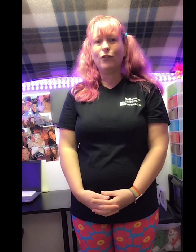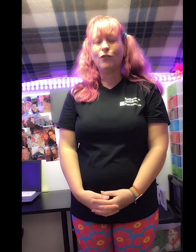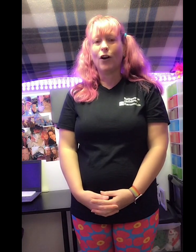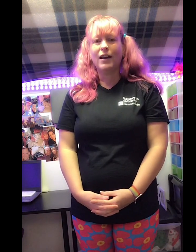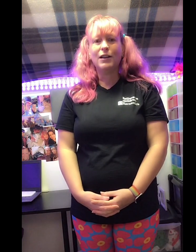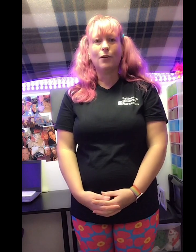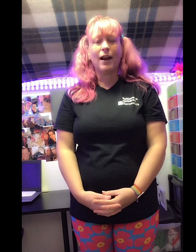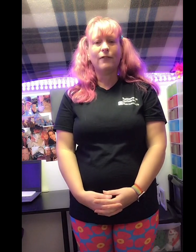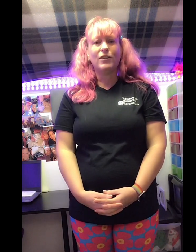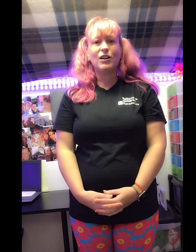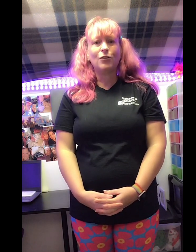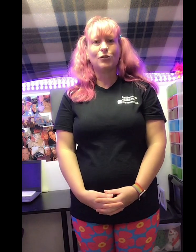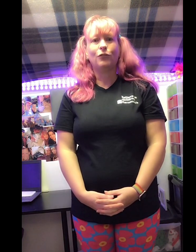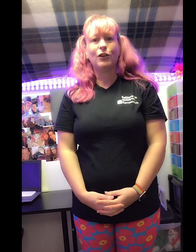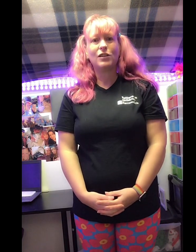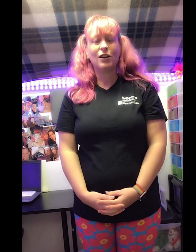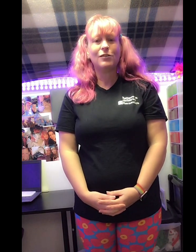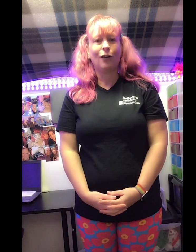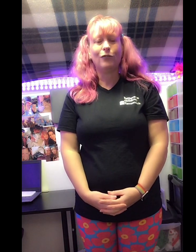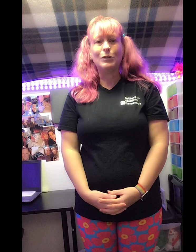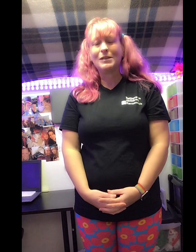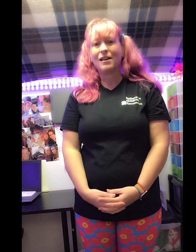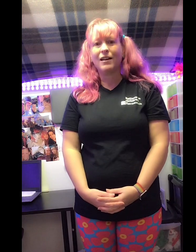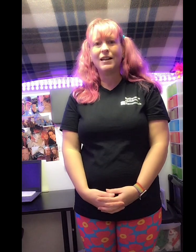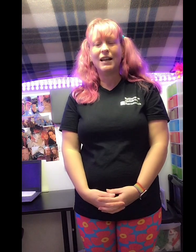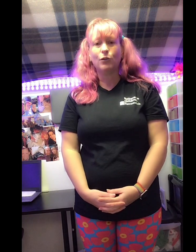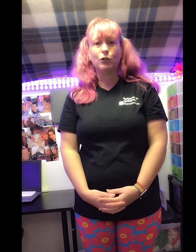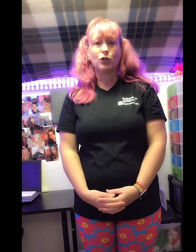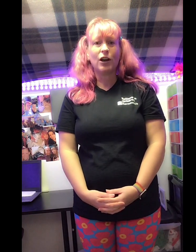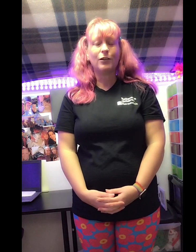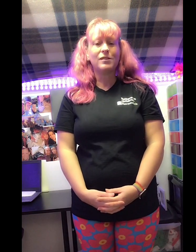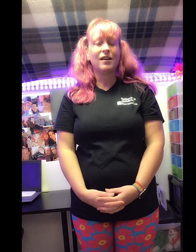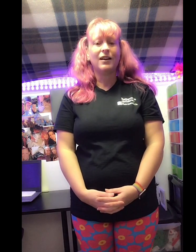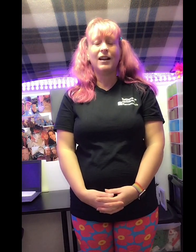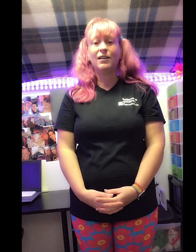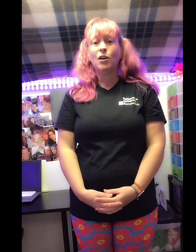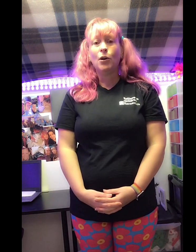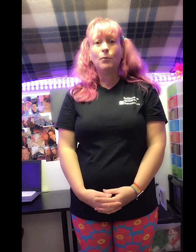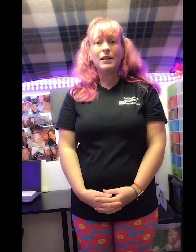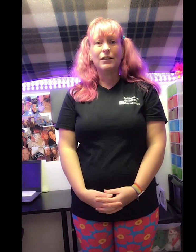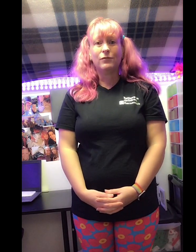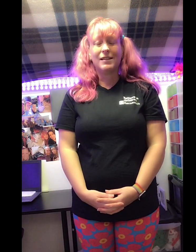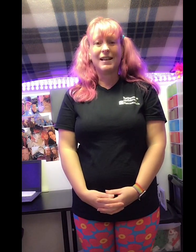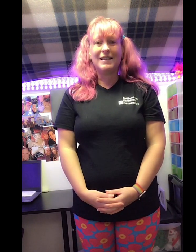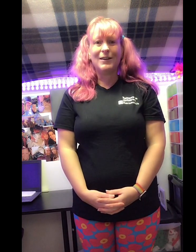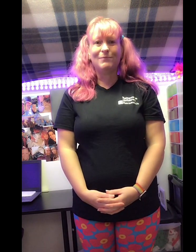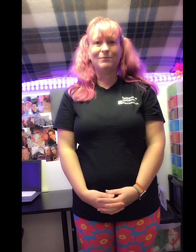got any great videos or photos of you signing or your child signing, we'd love to see them.